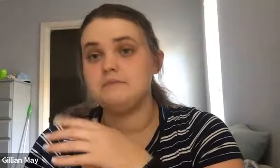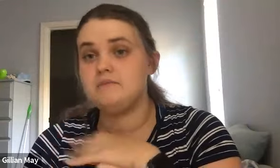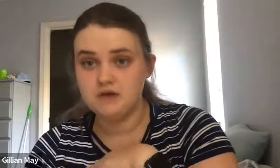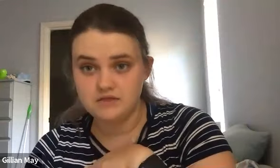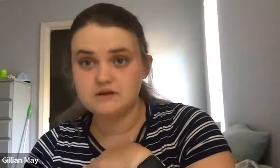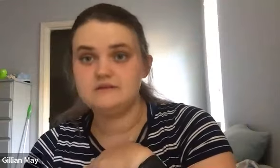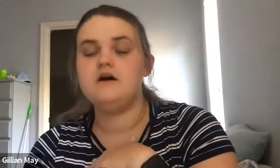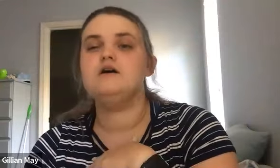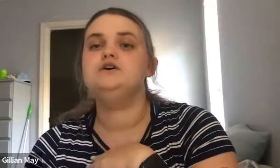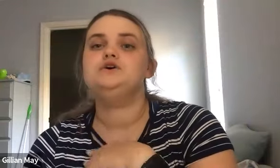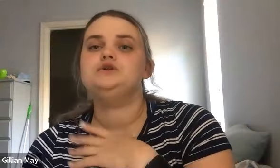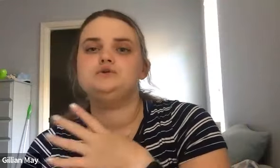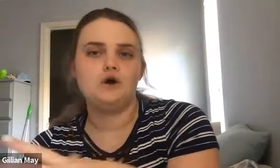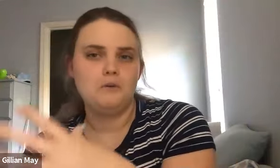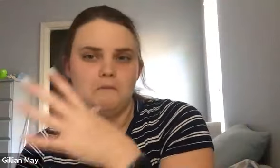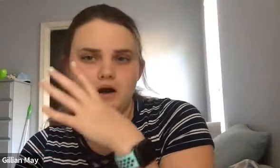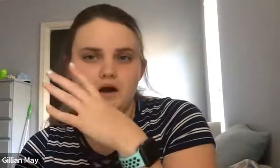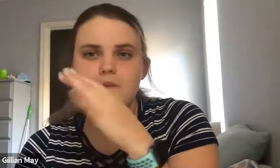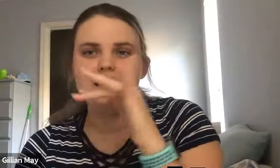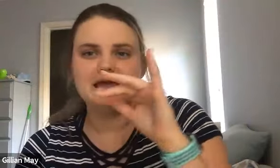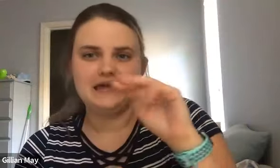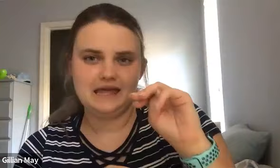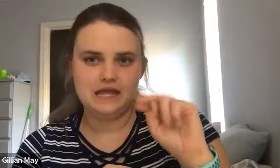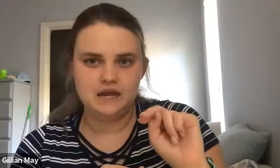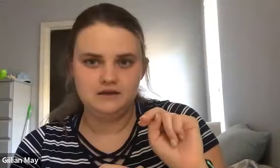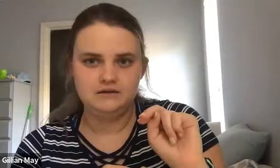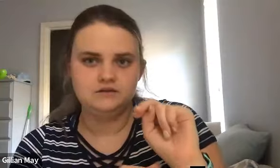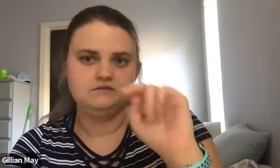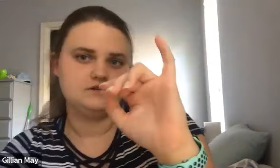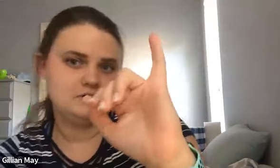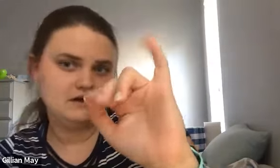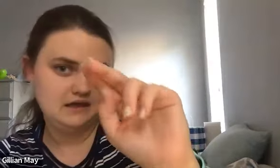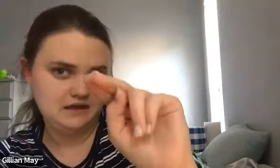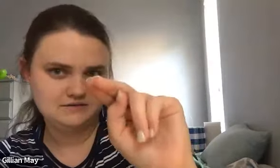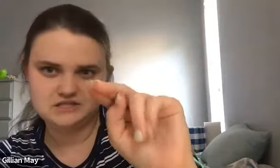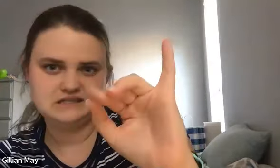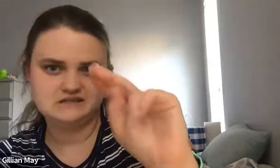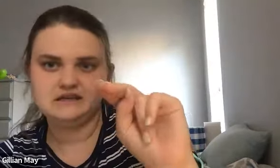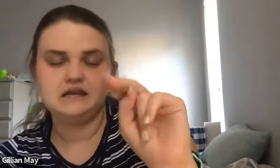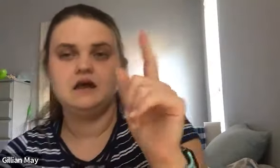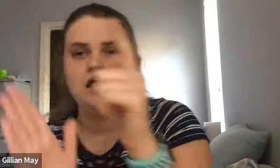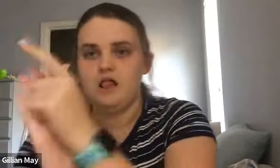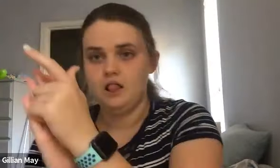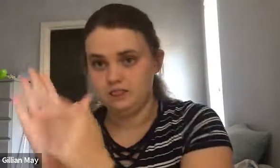my mother-in-law, you go mom in, you fingerspell in, just easily in,